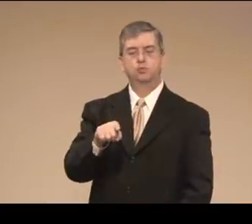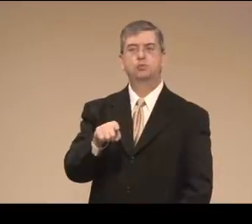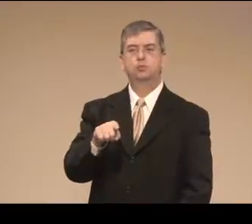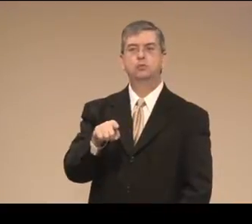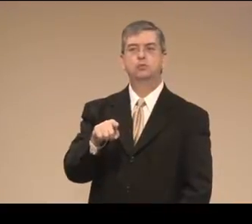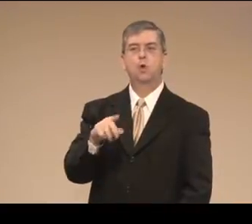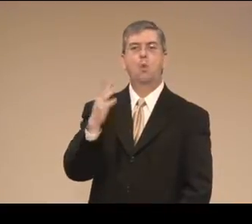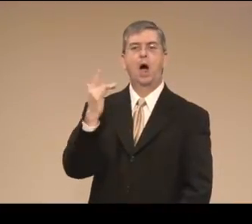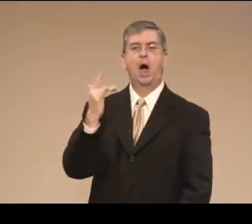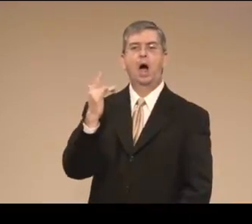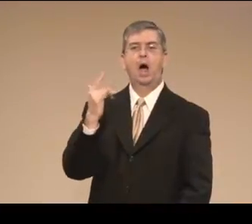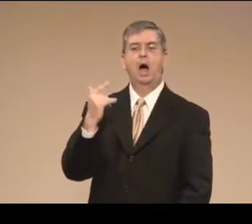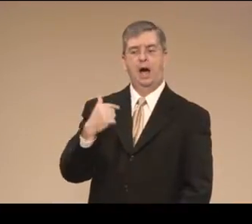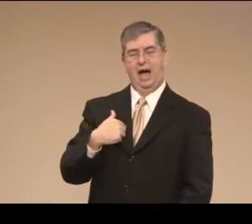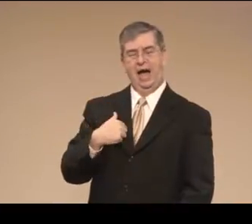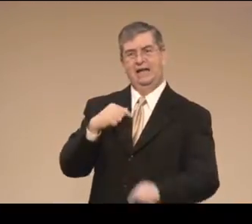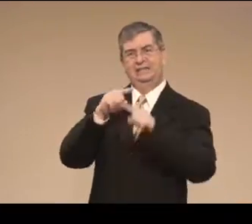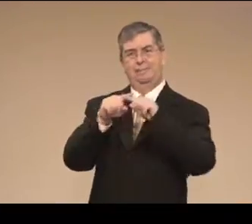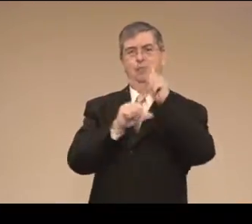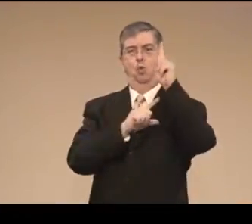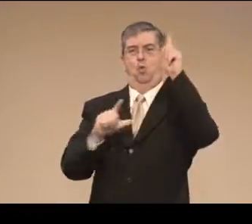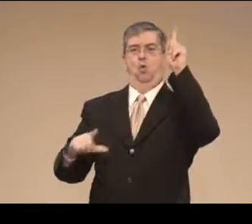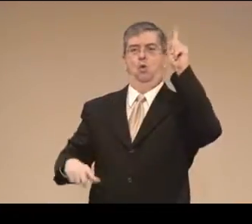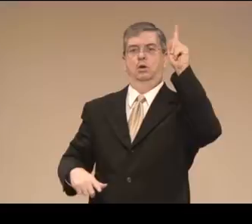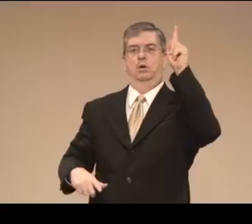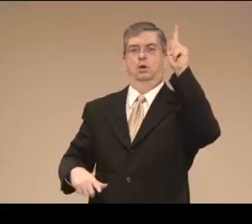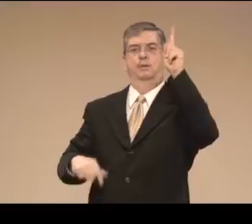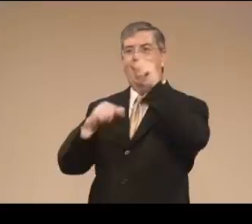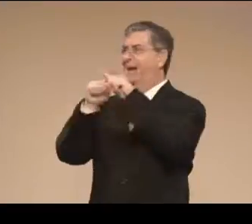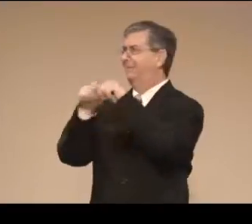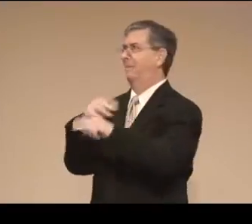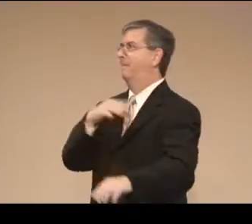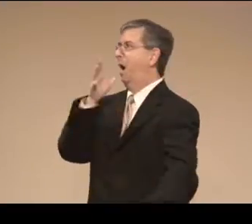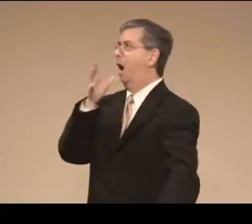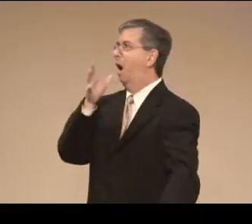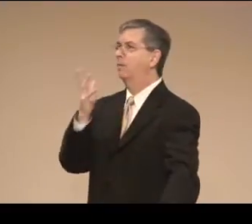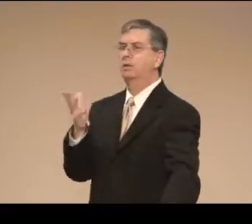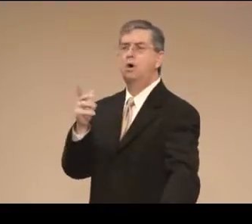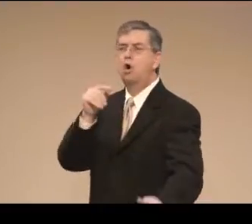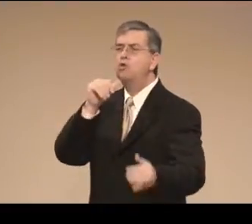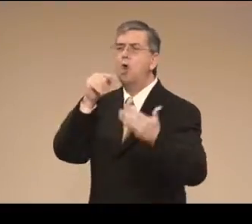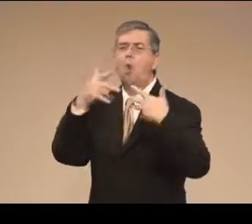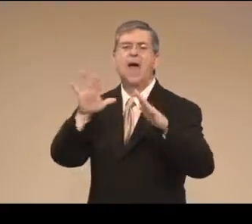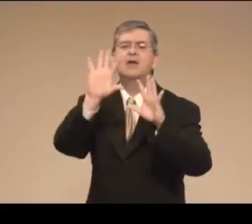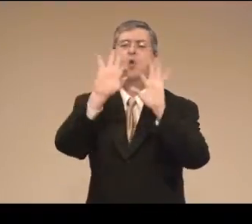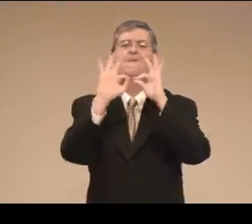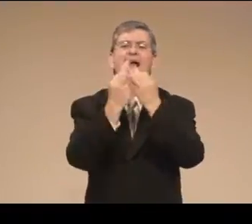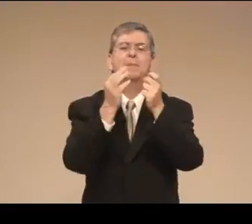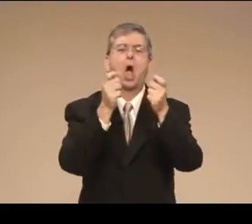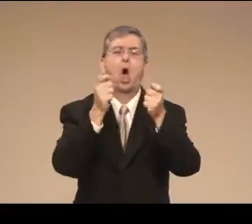And so my mom later came to me and she told me, she said, I'm proud of you. She said, for doing the Lord's work. So don't